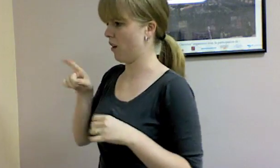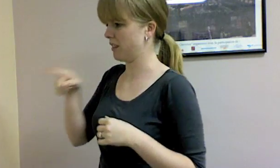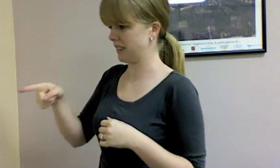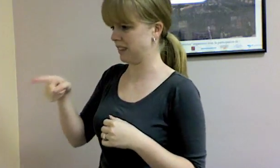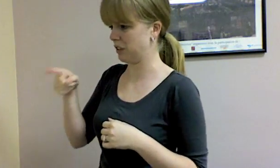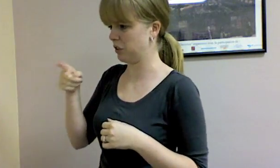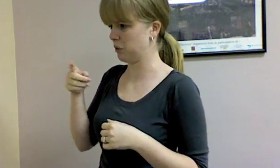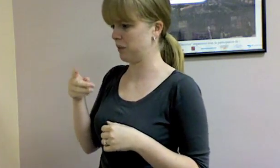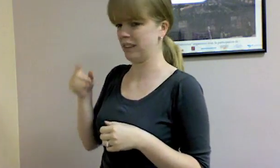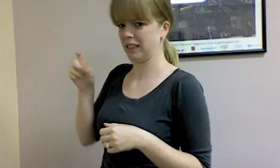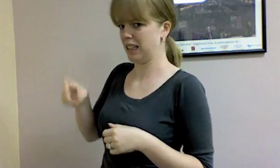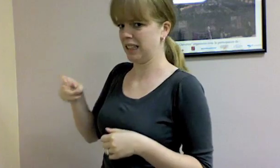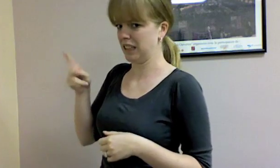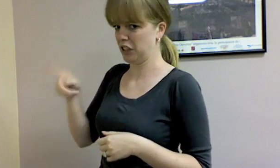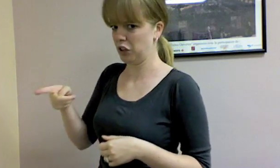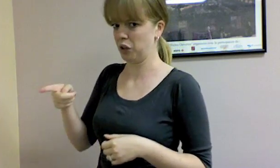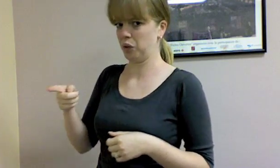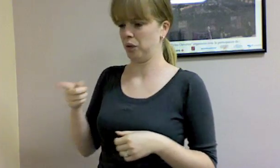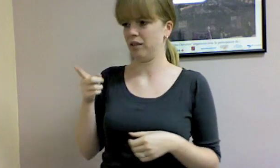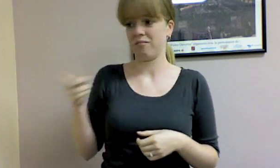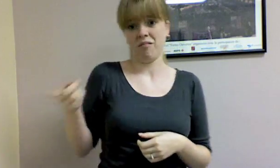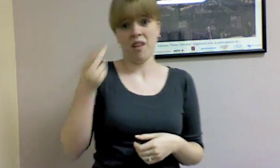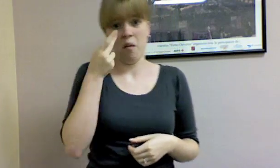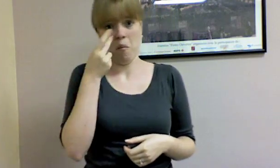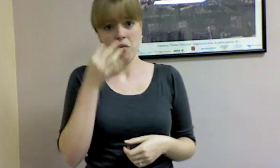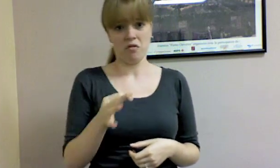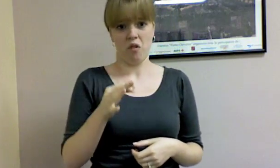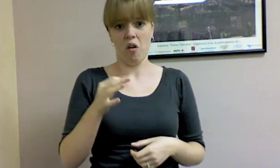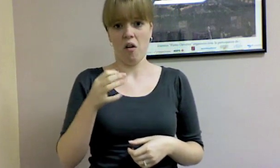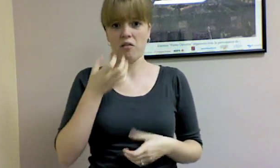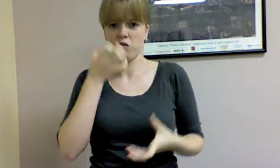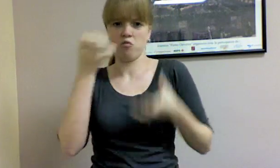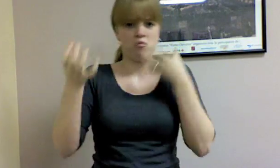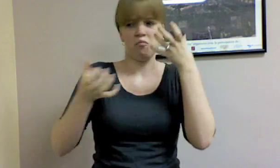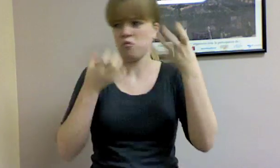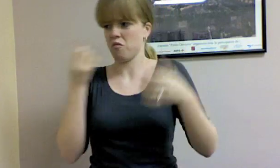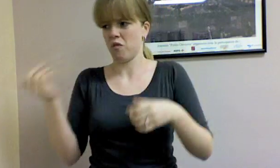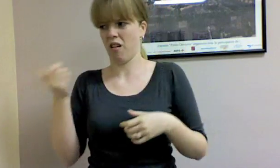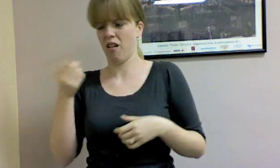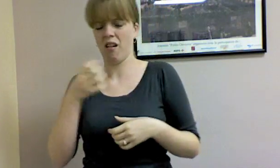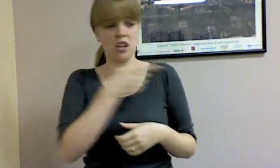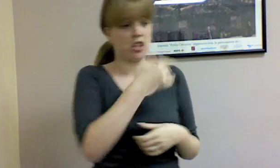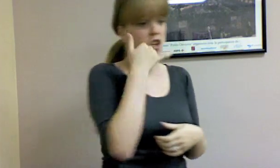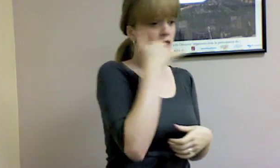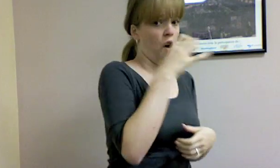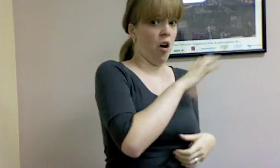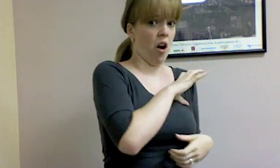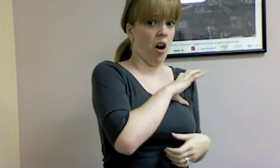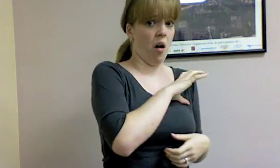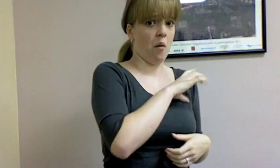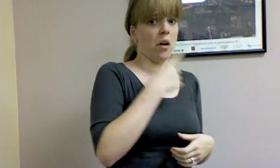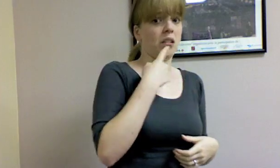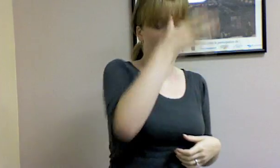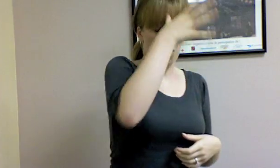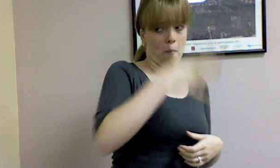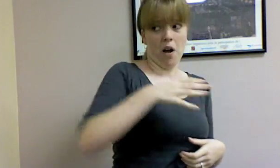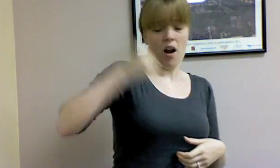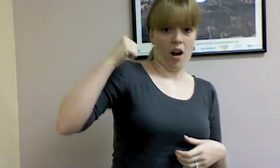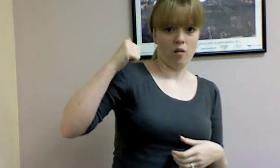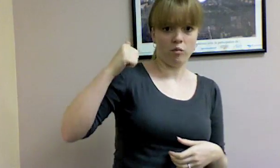him. Man flipped out, started going out the mouth. She had to call the cops to get this man up out her house. I was forced to leave her for